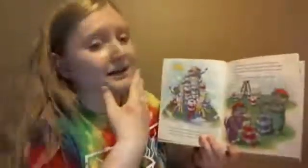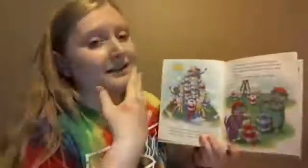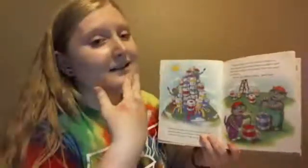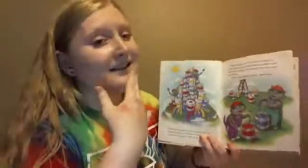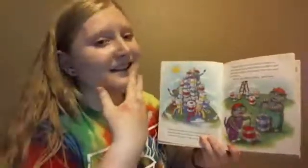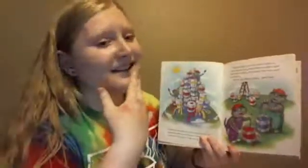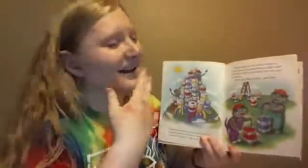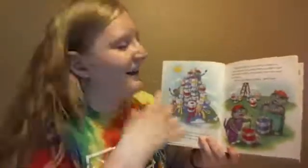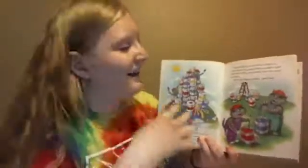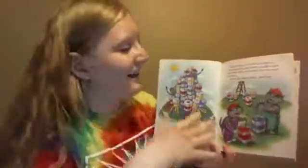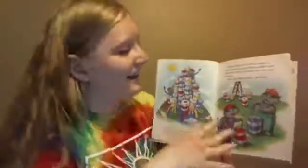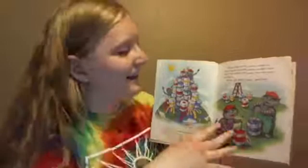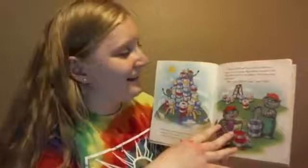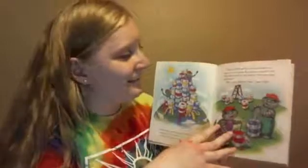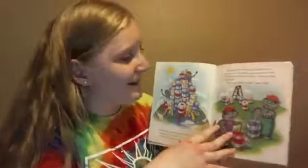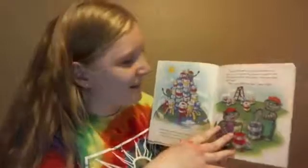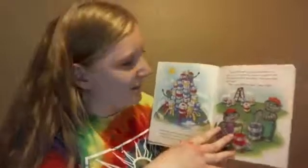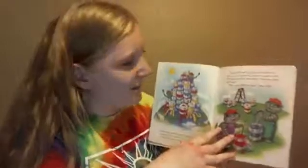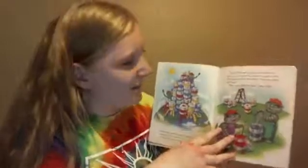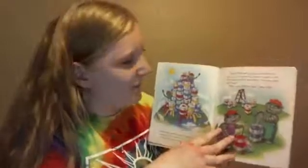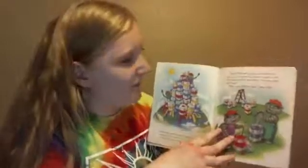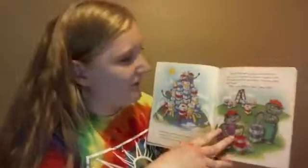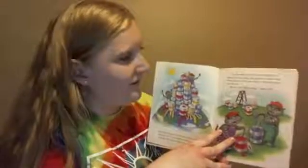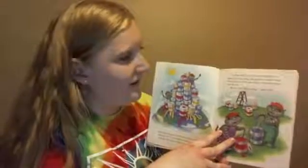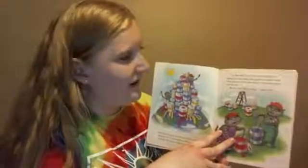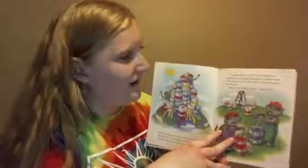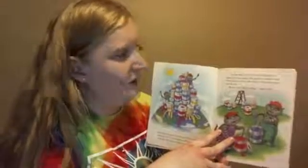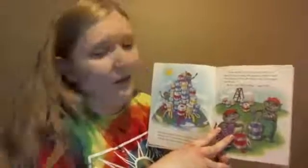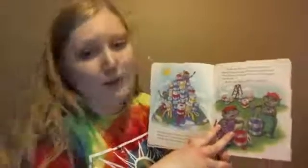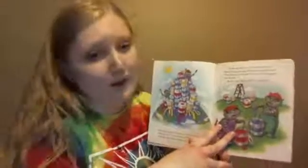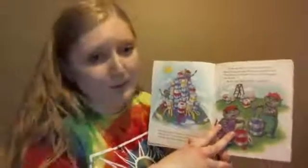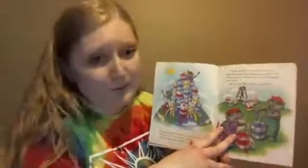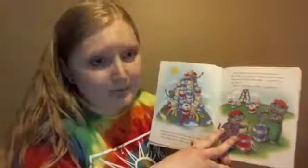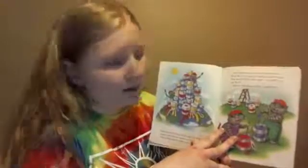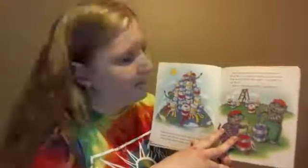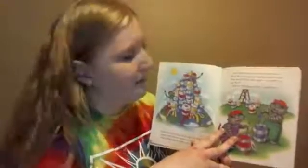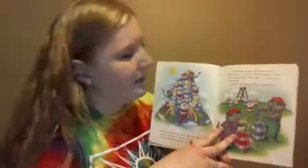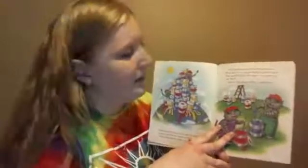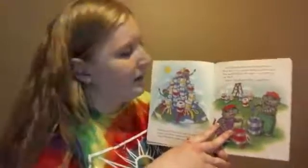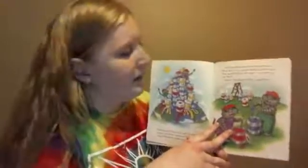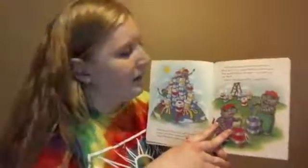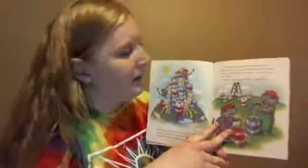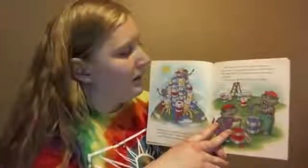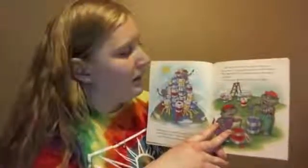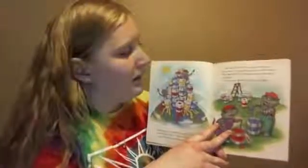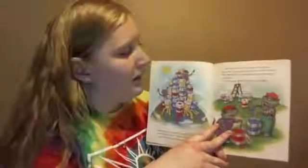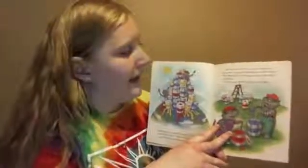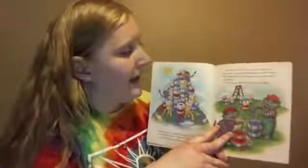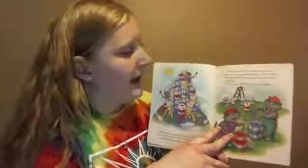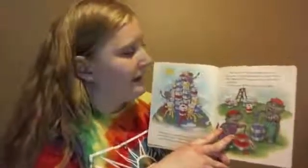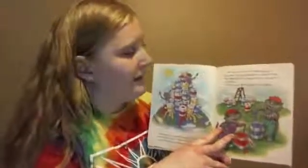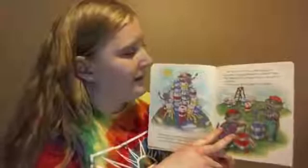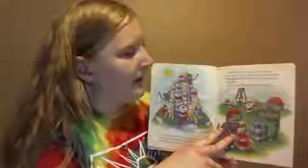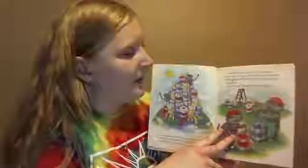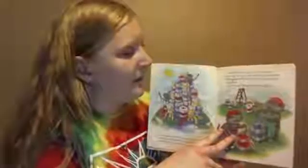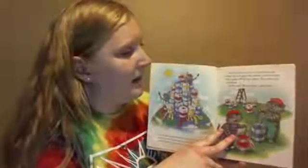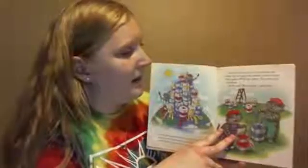colors written on them, but of course the kittens couldn't read. They had to tell by the